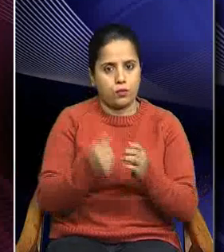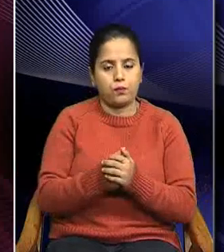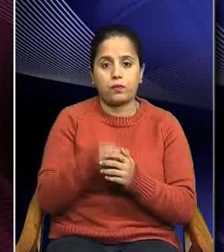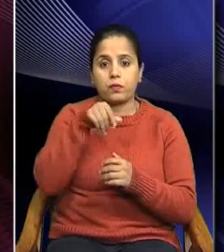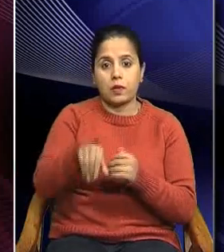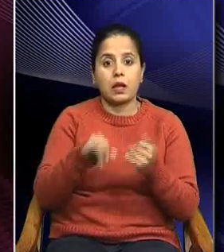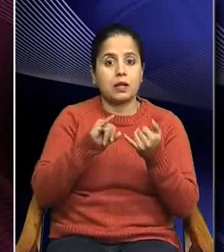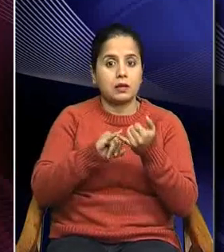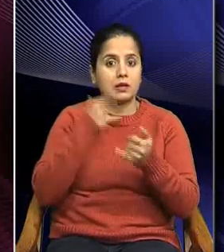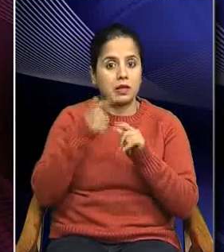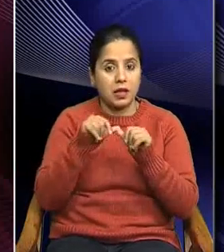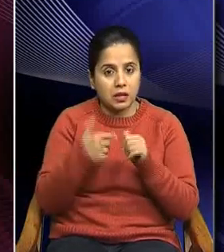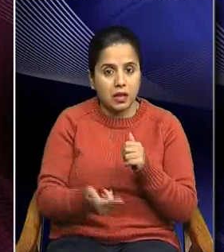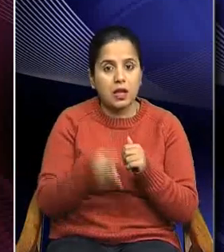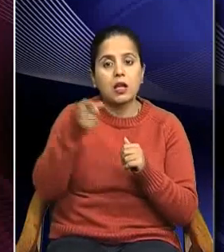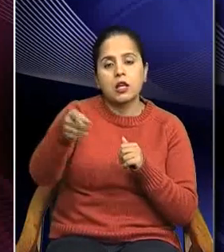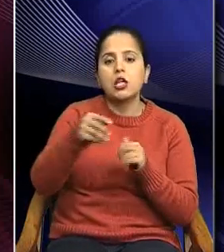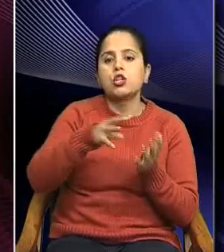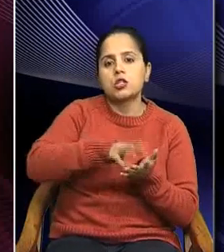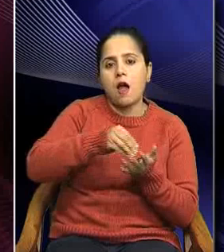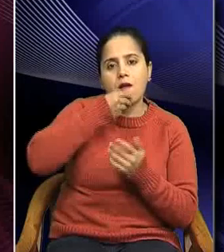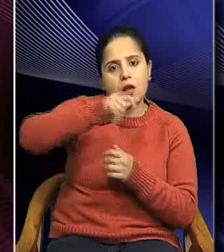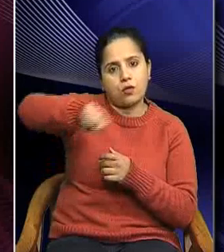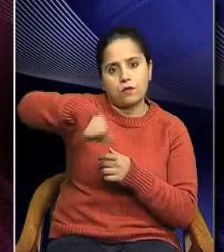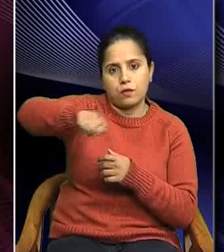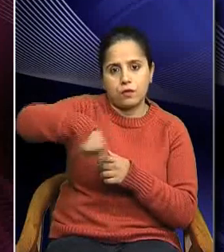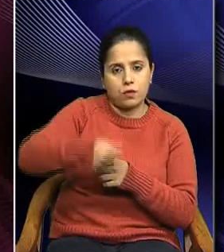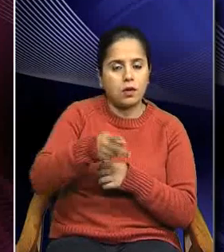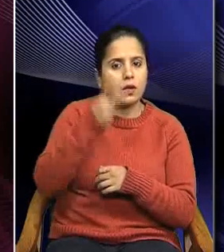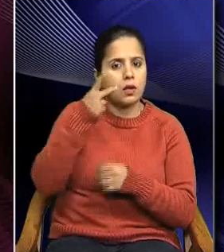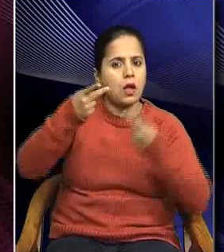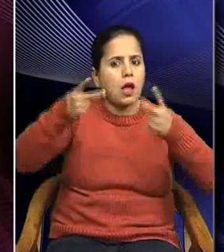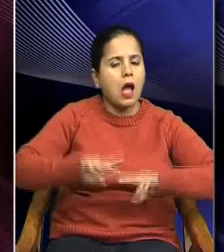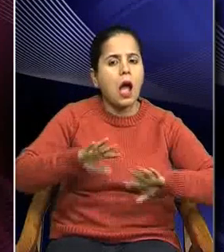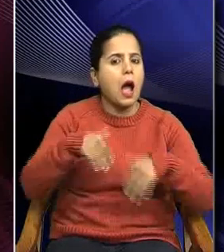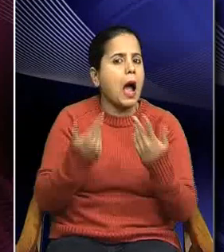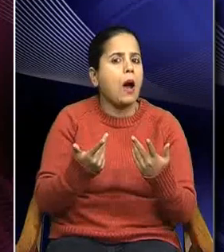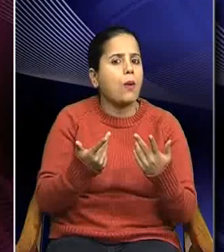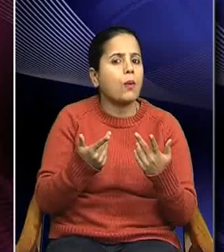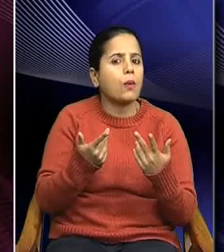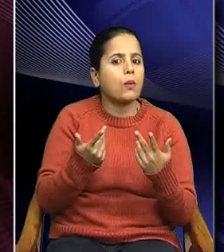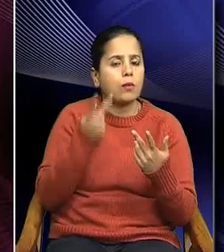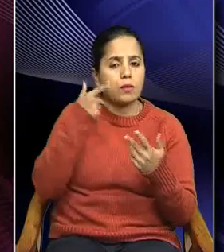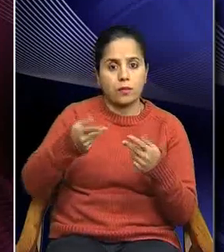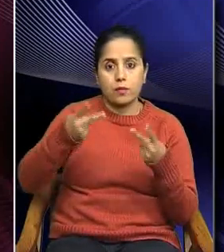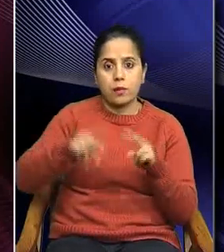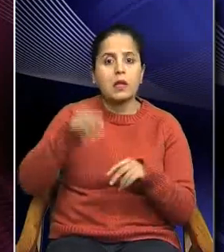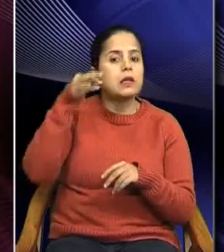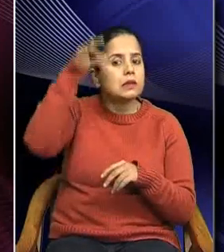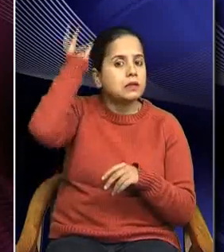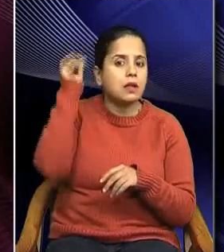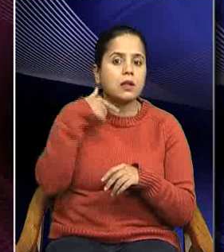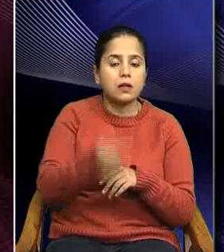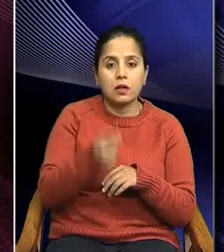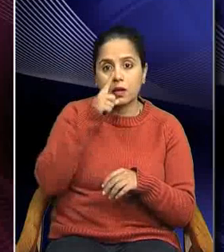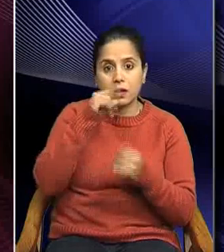Sita chawal pakati hai. So, how would it be translated in Sanskrit?